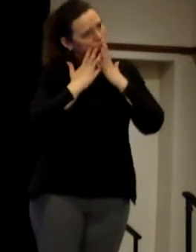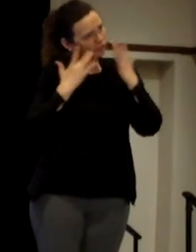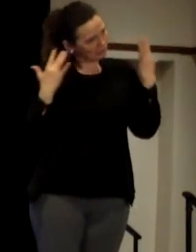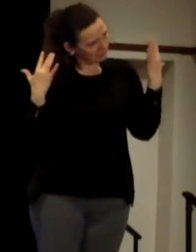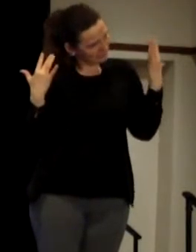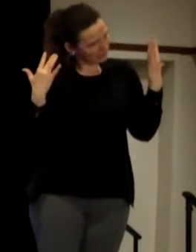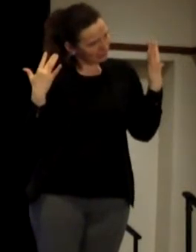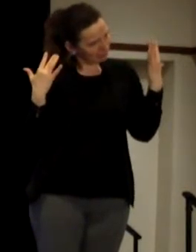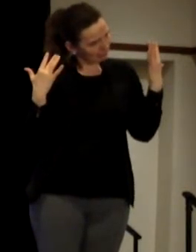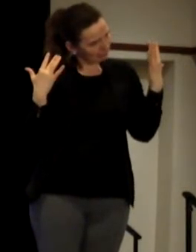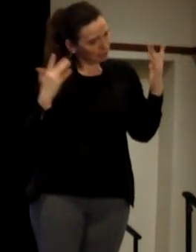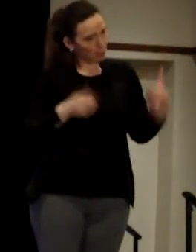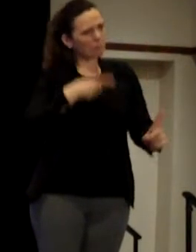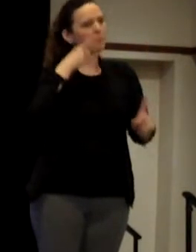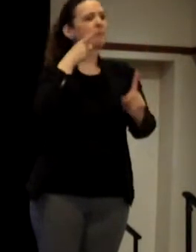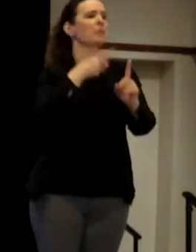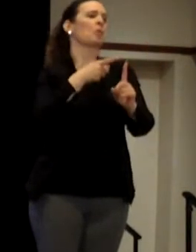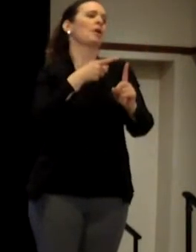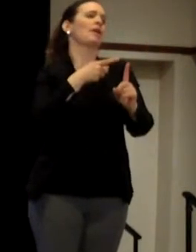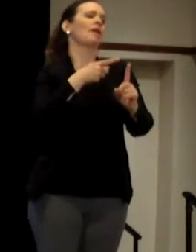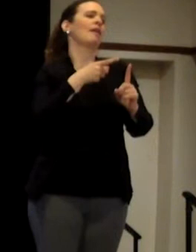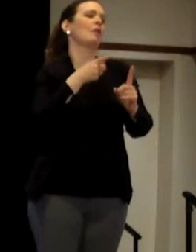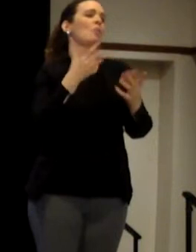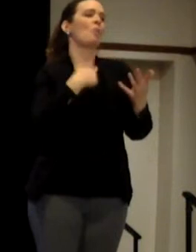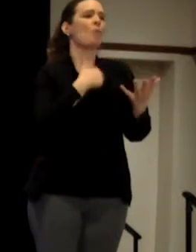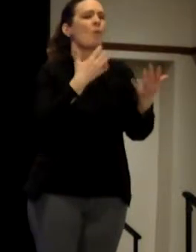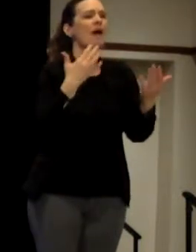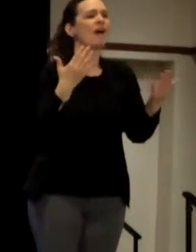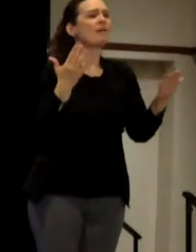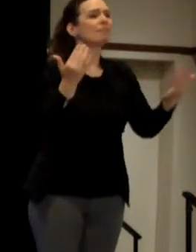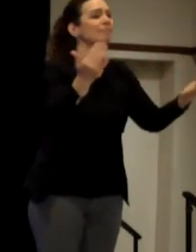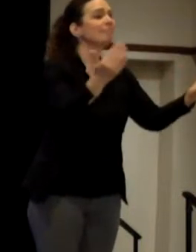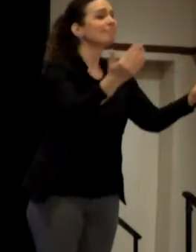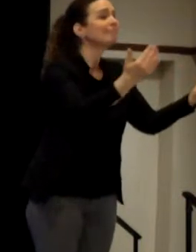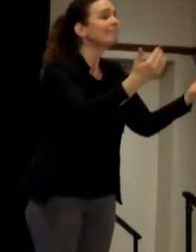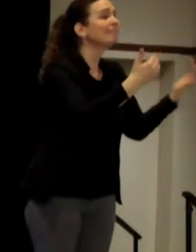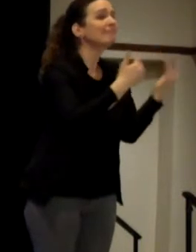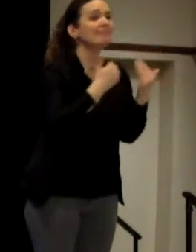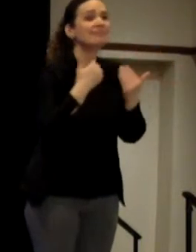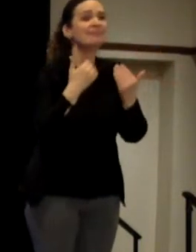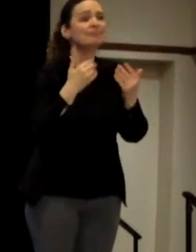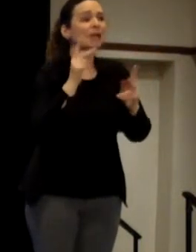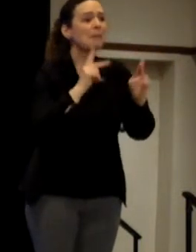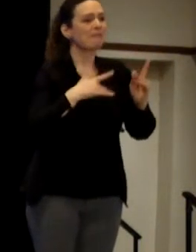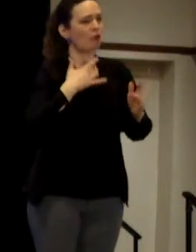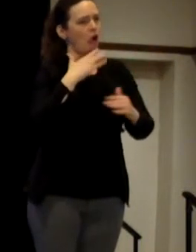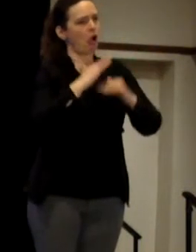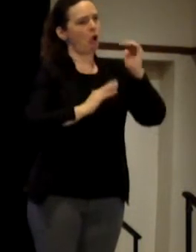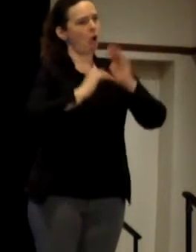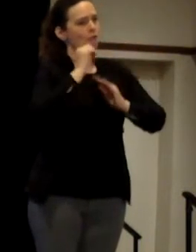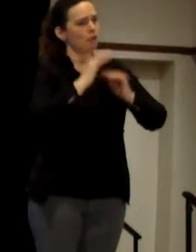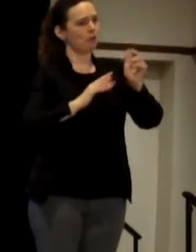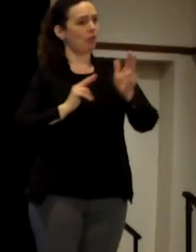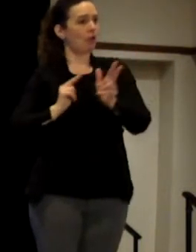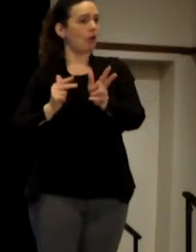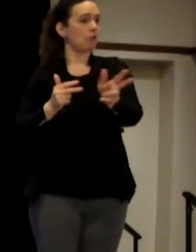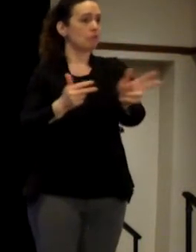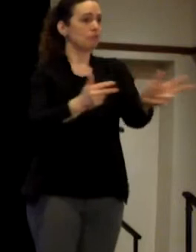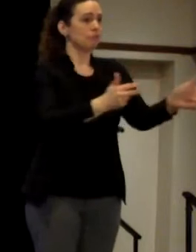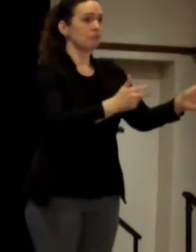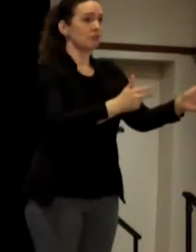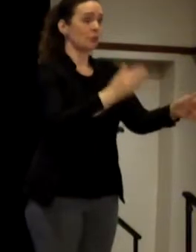in hopes everybody wants to come to the Shopping Town drive-through site on Monday and Tuesday, make history, the first drive-through vaccination site in